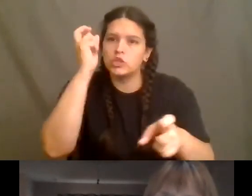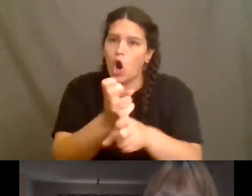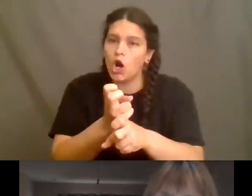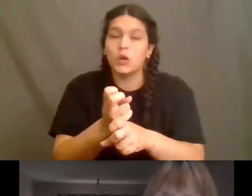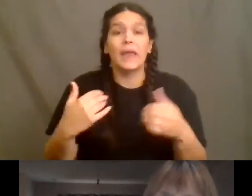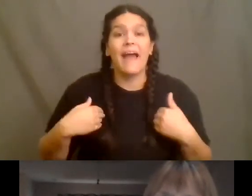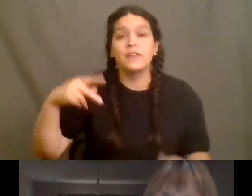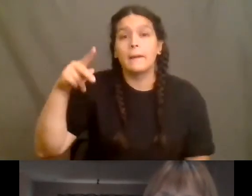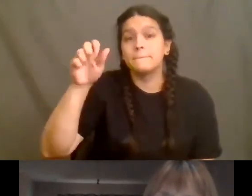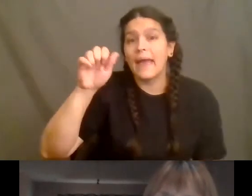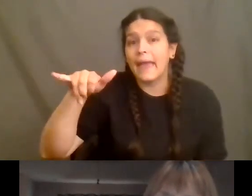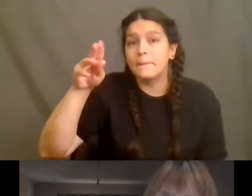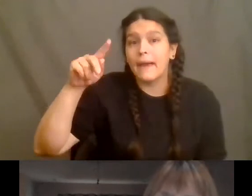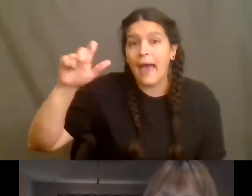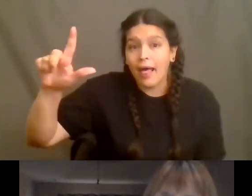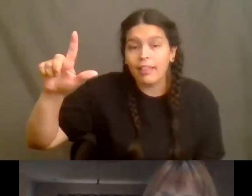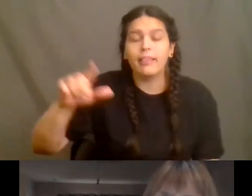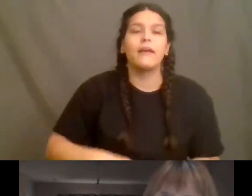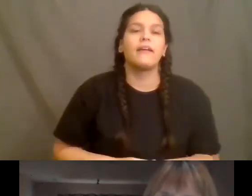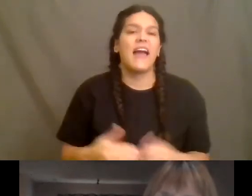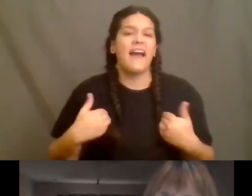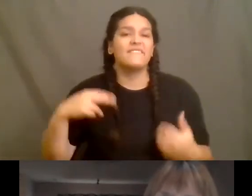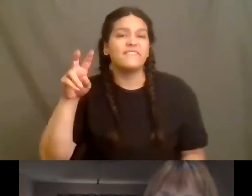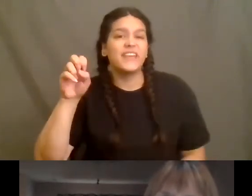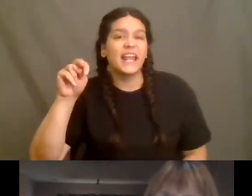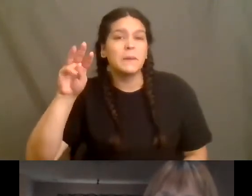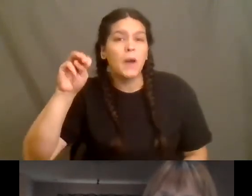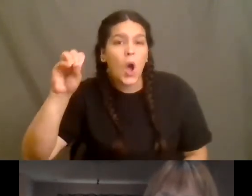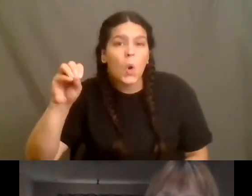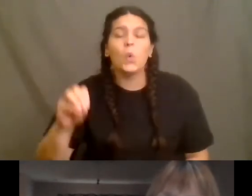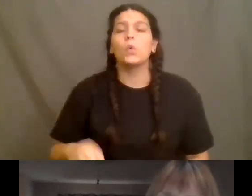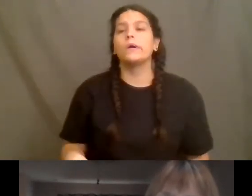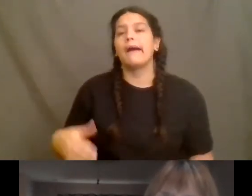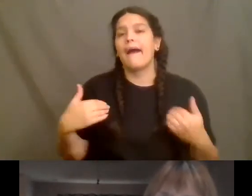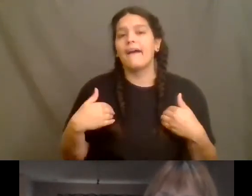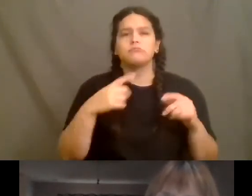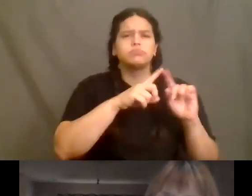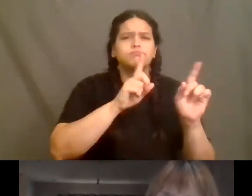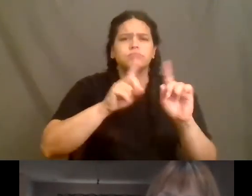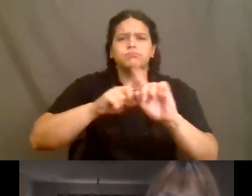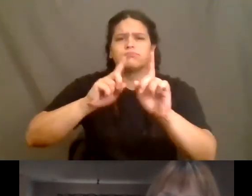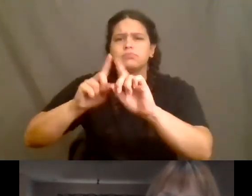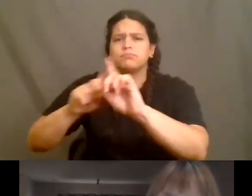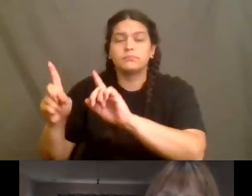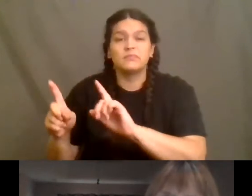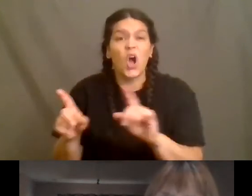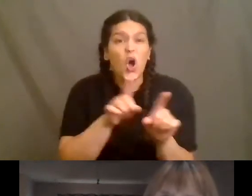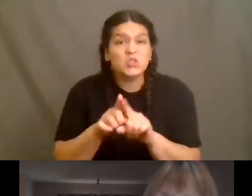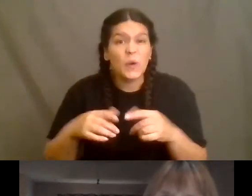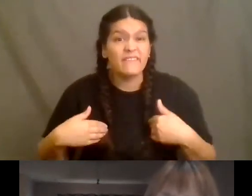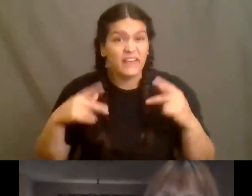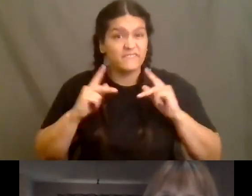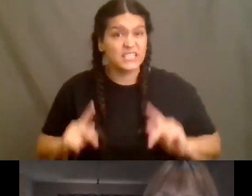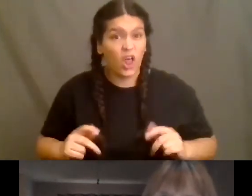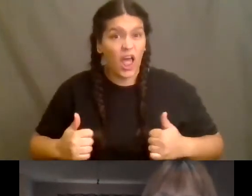PayPal, Venmo on our website. We've got a donate button, and also we've got a physical address that's also in the